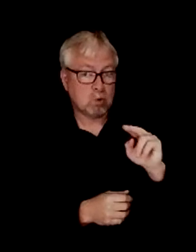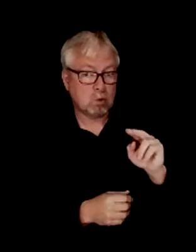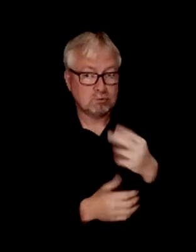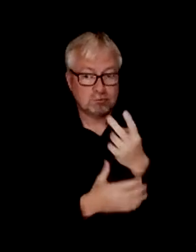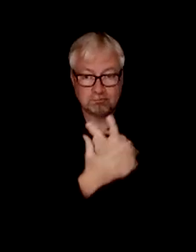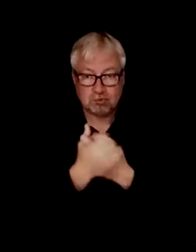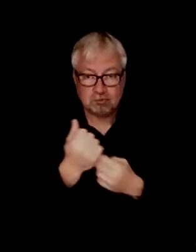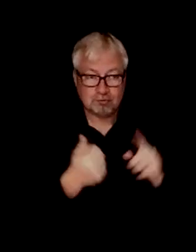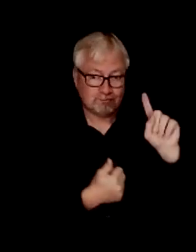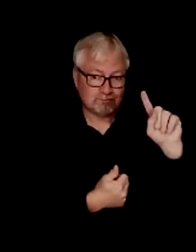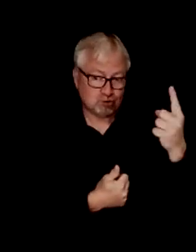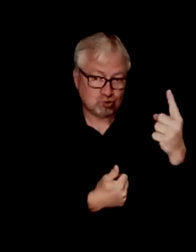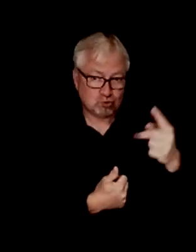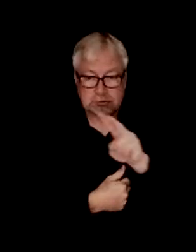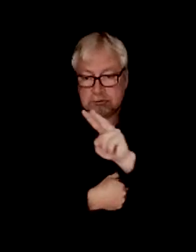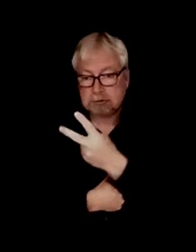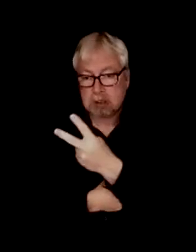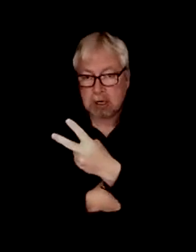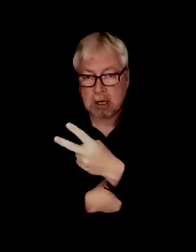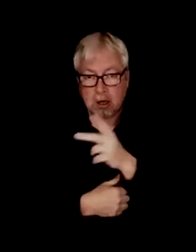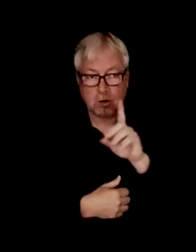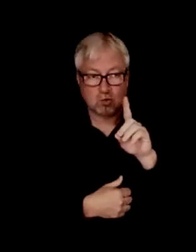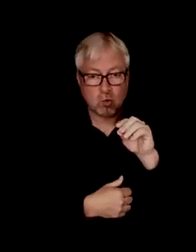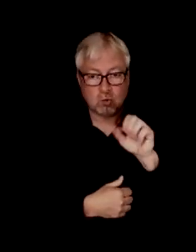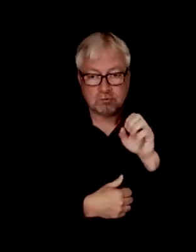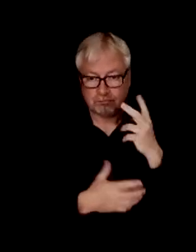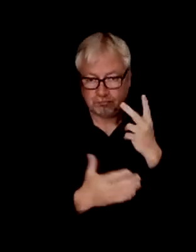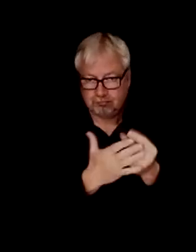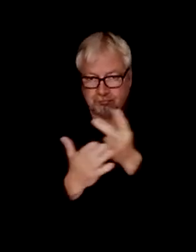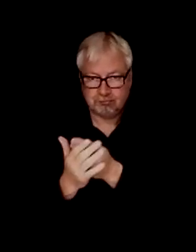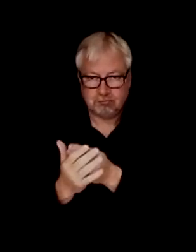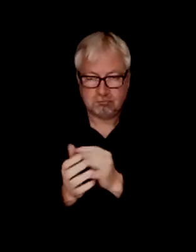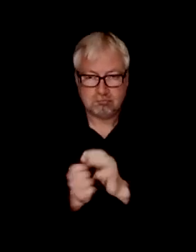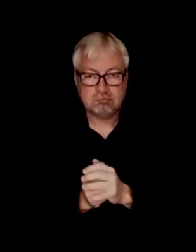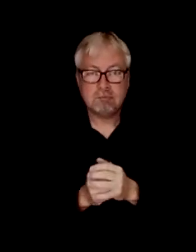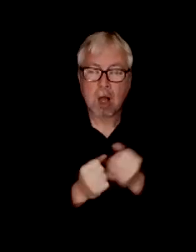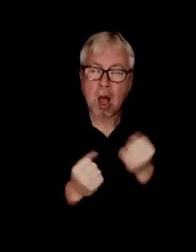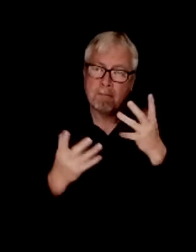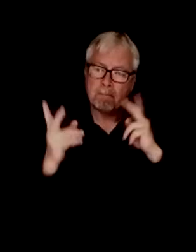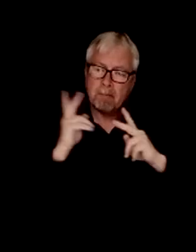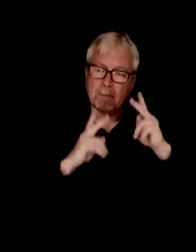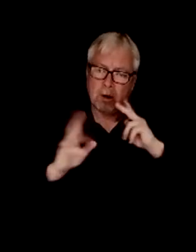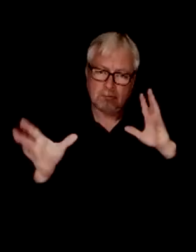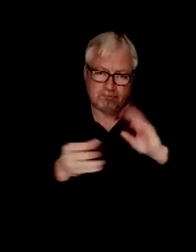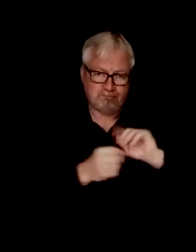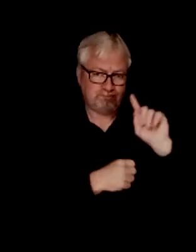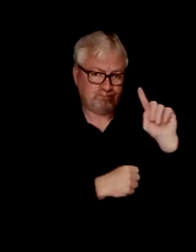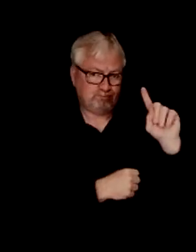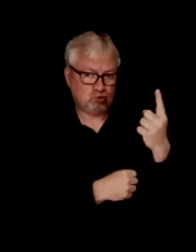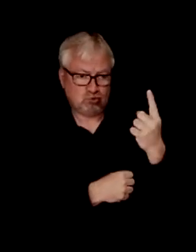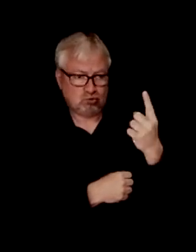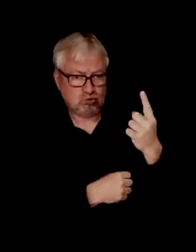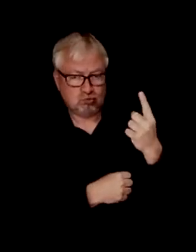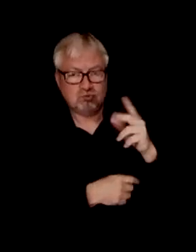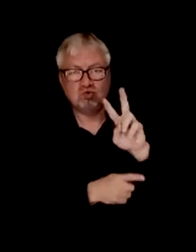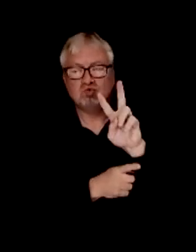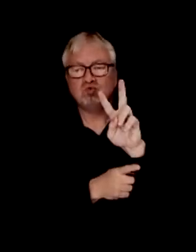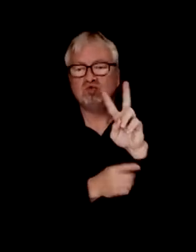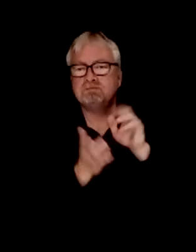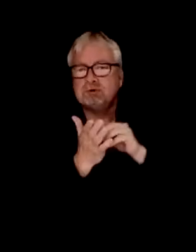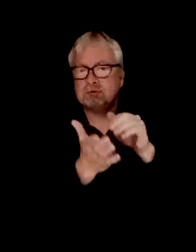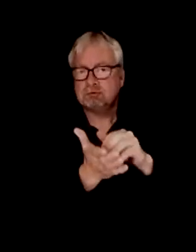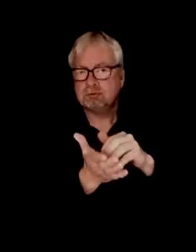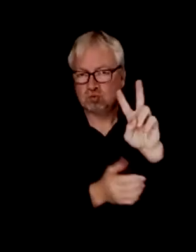number of people with at least one vaccine dose is almost 2,350,000, which is 42% of our